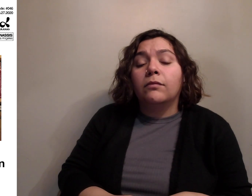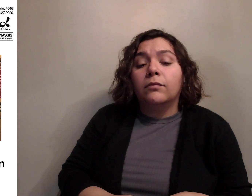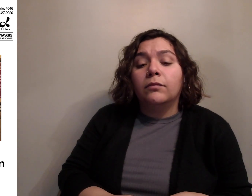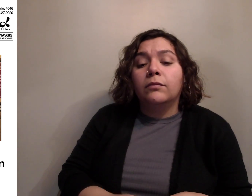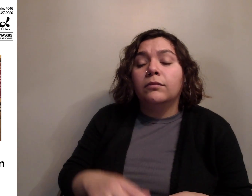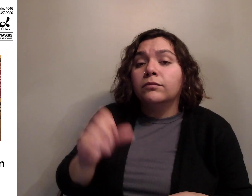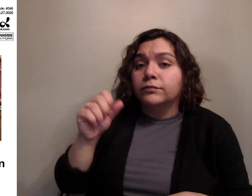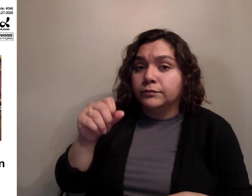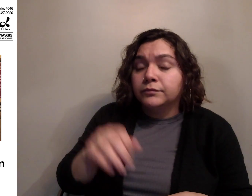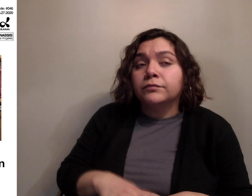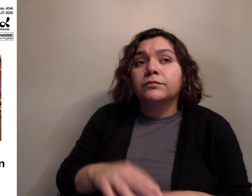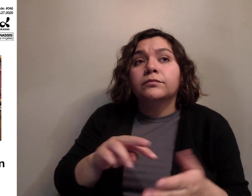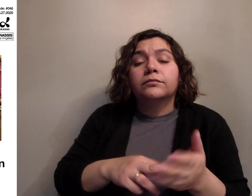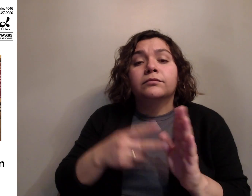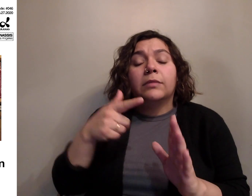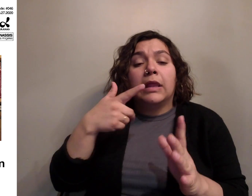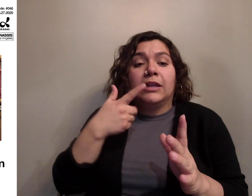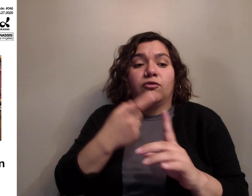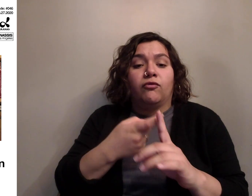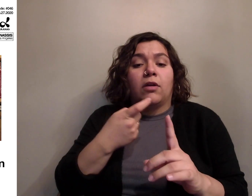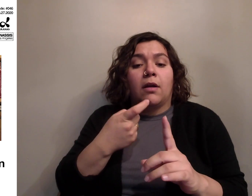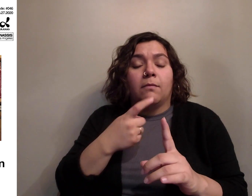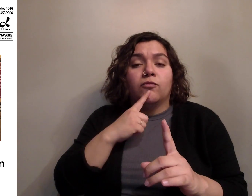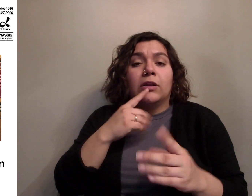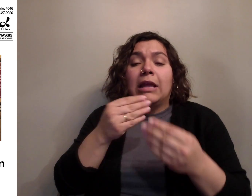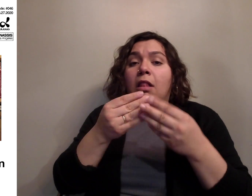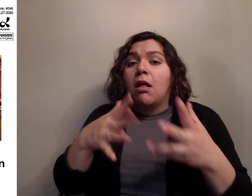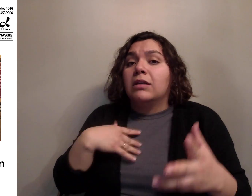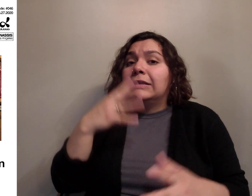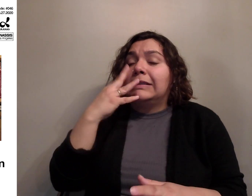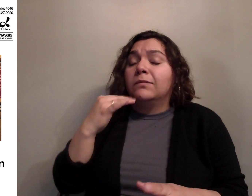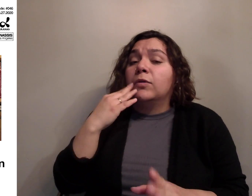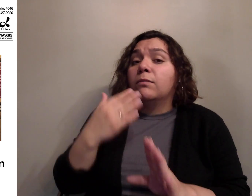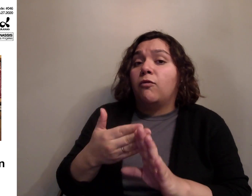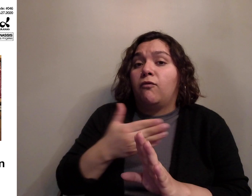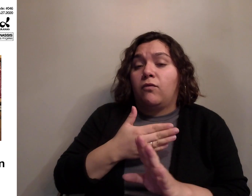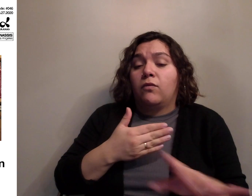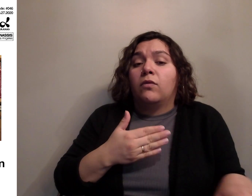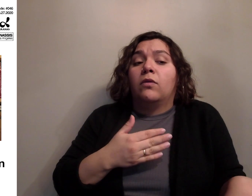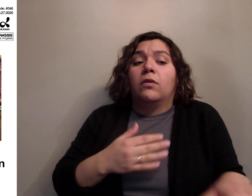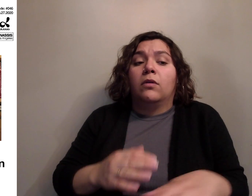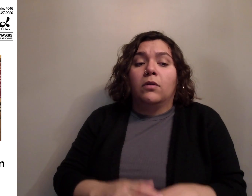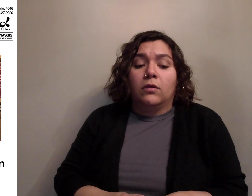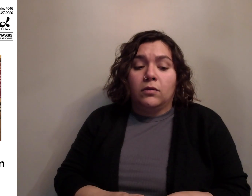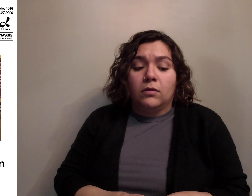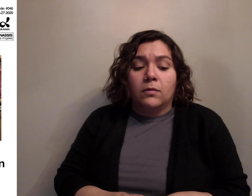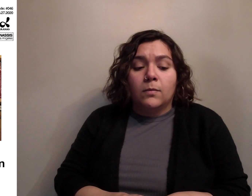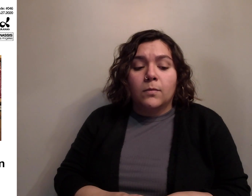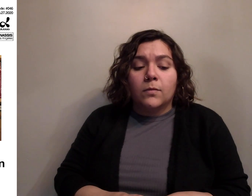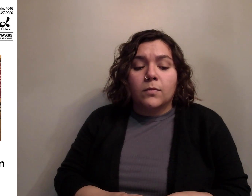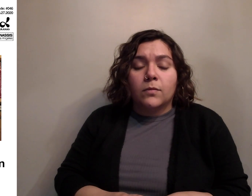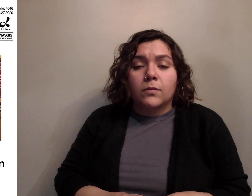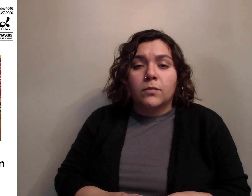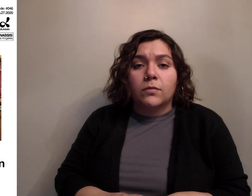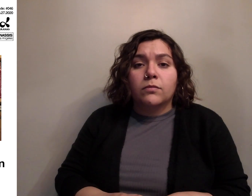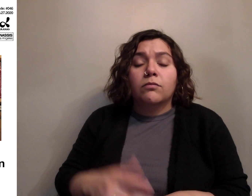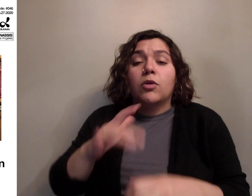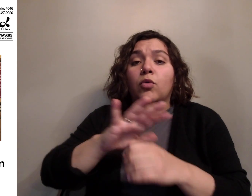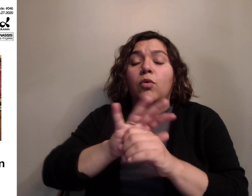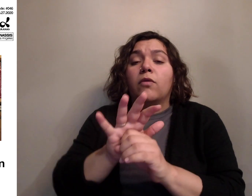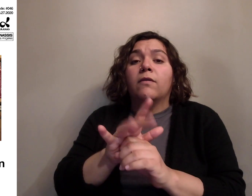Yeah. Oh, thanks so much. This piece came out of a loss that I experienced before